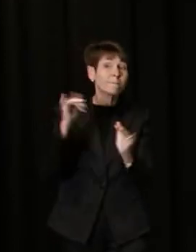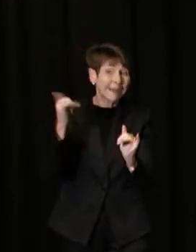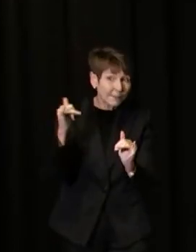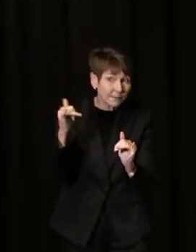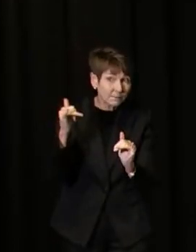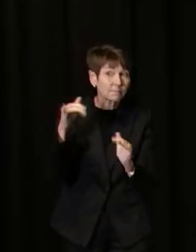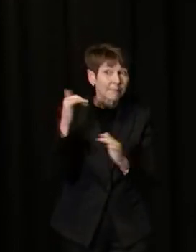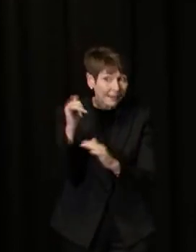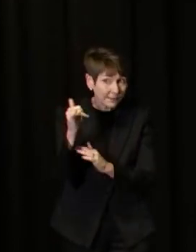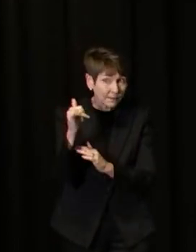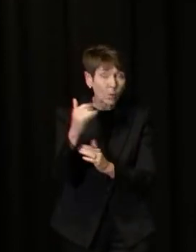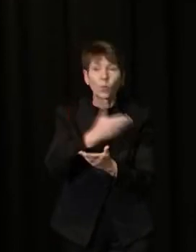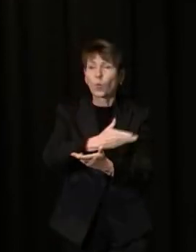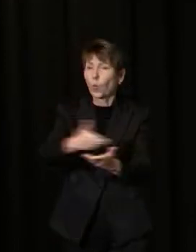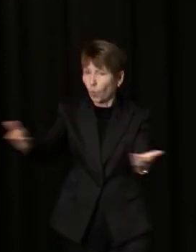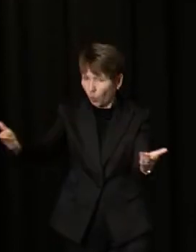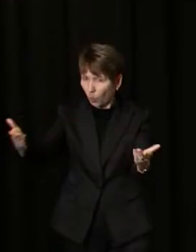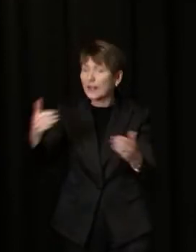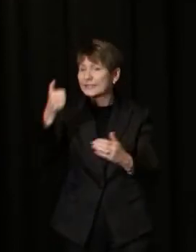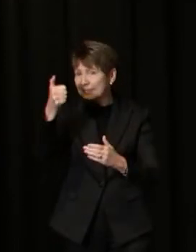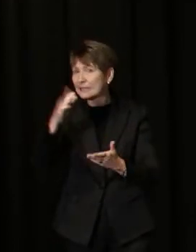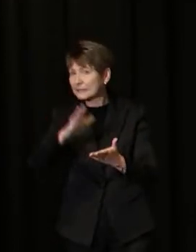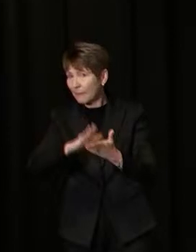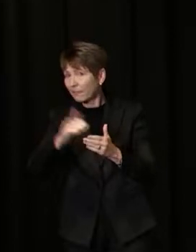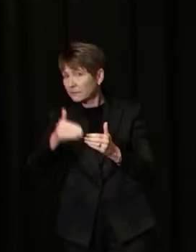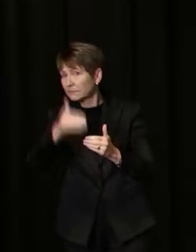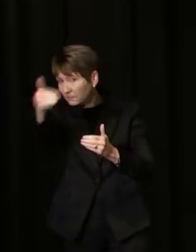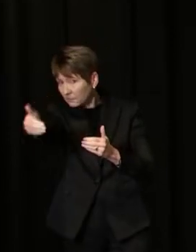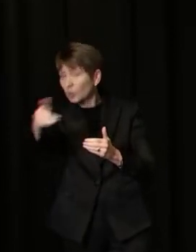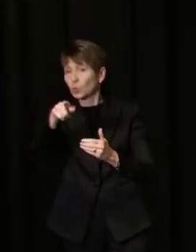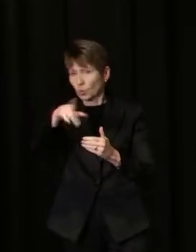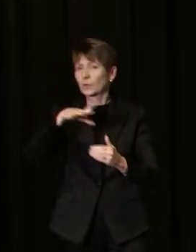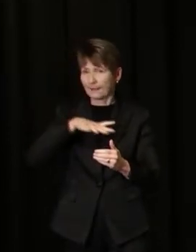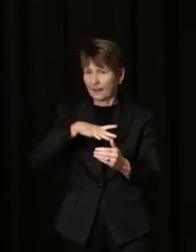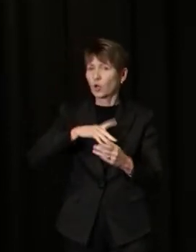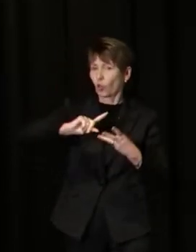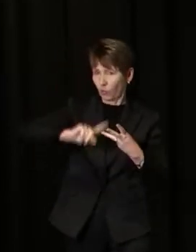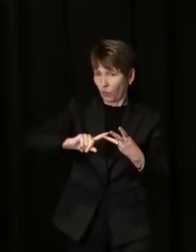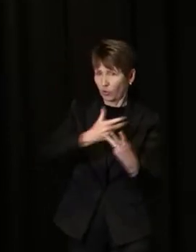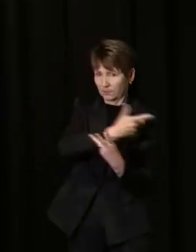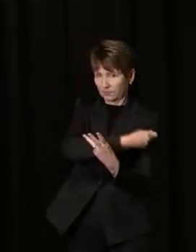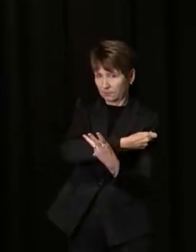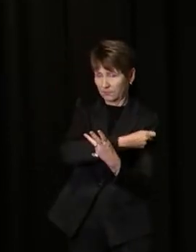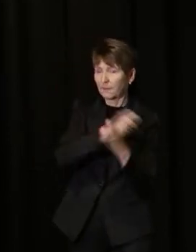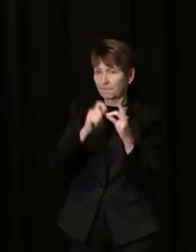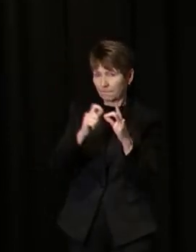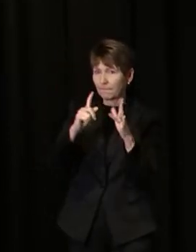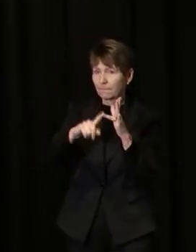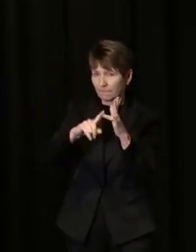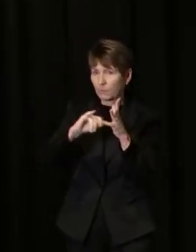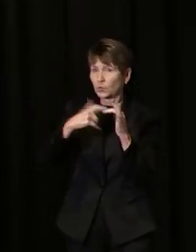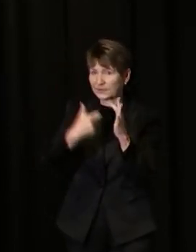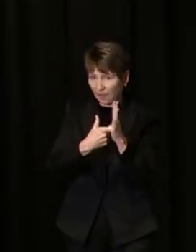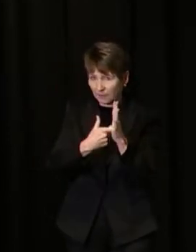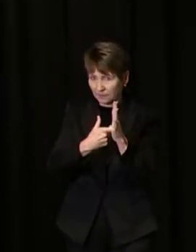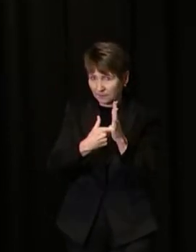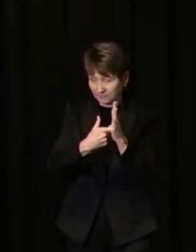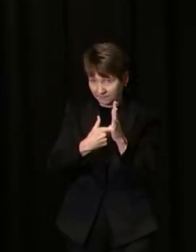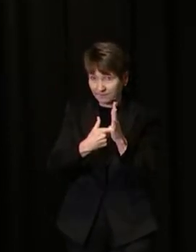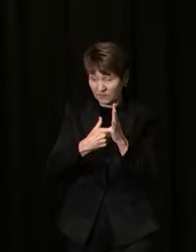assume that. What will happen is, I hope, and we'll play our part in this, like a month before, your 6 months is